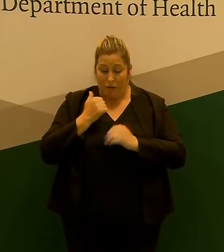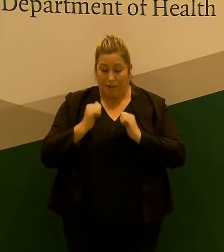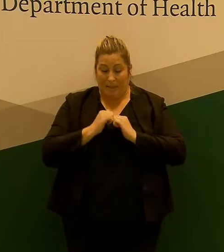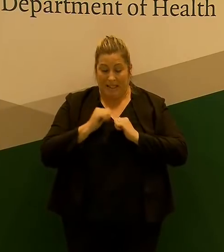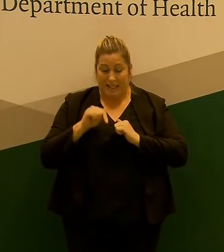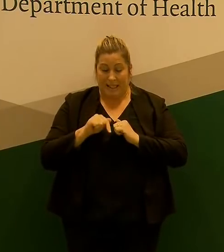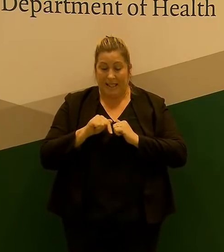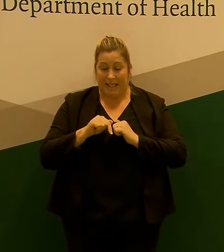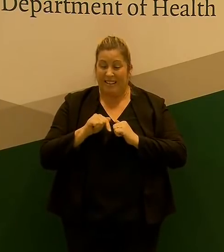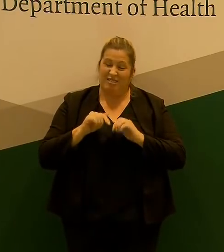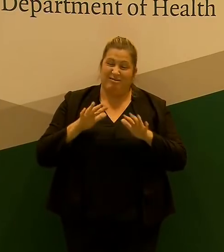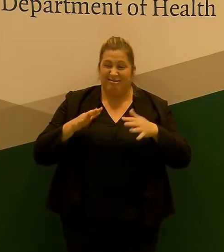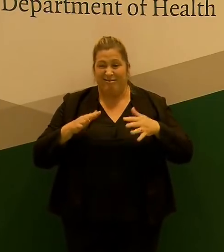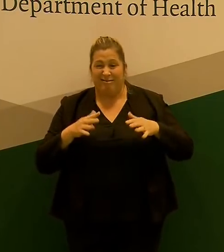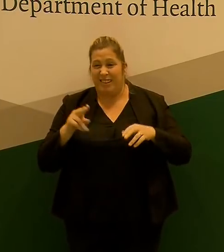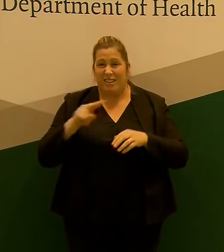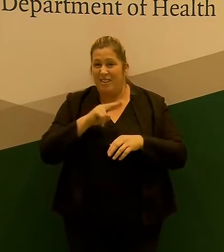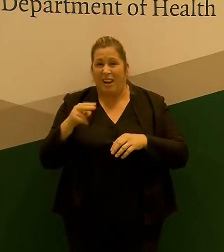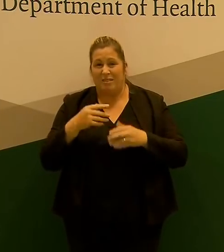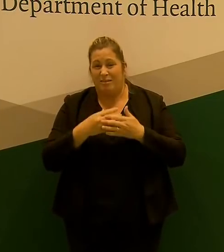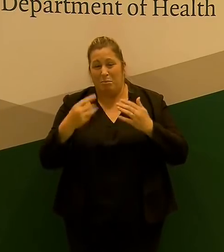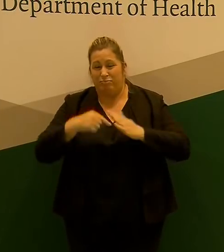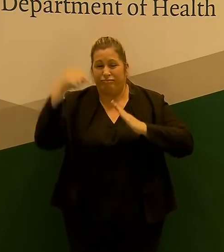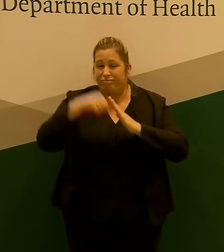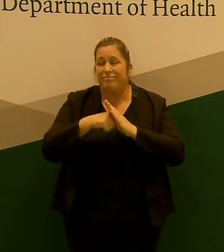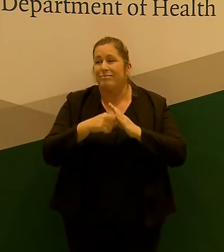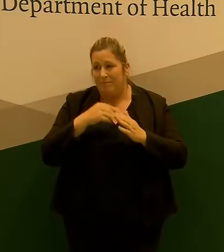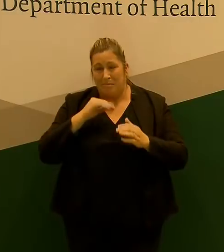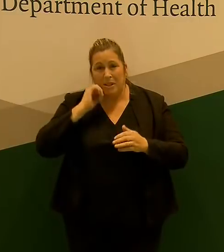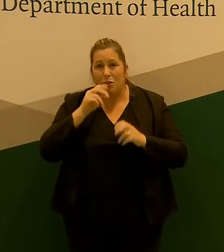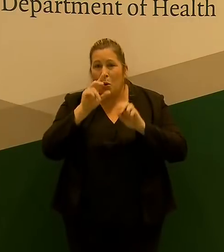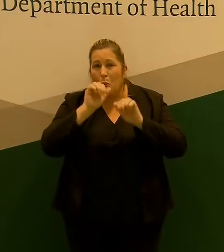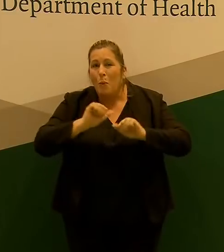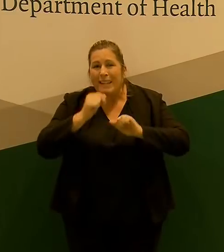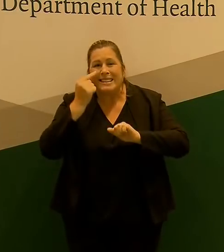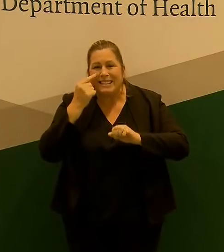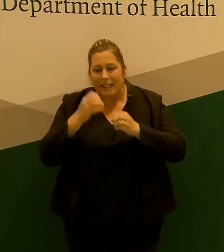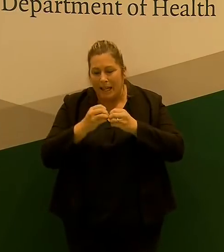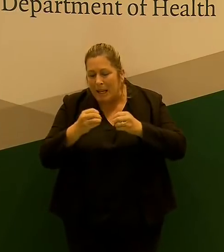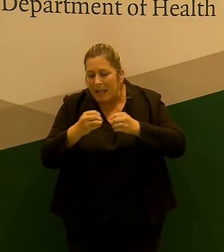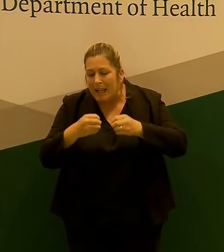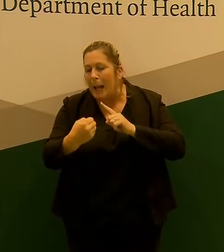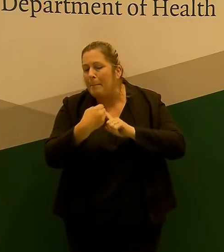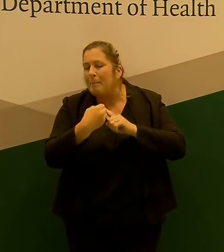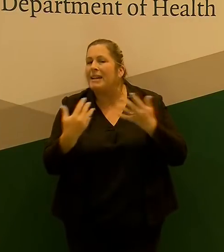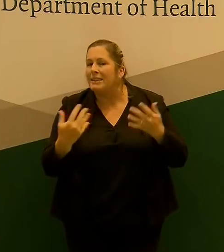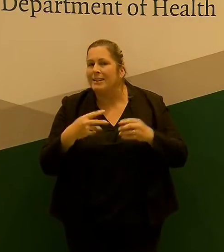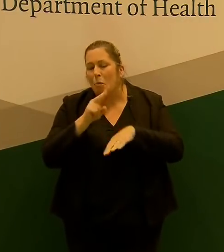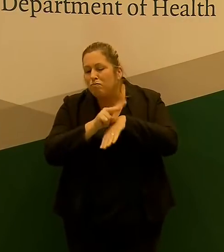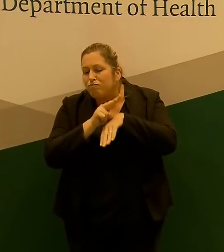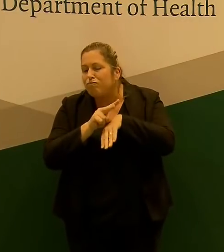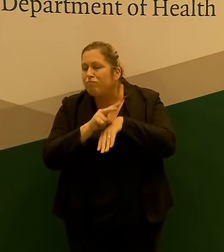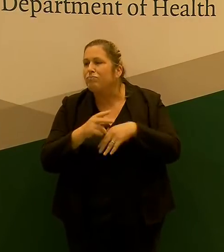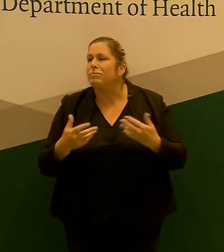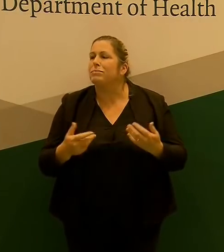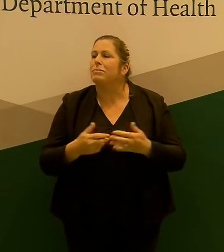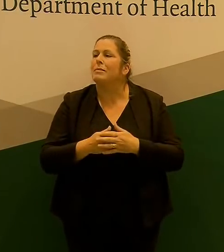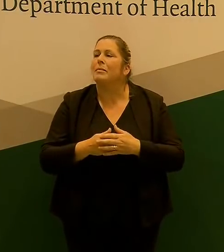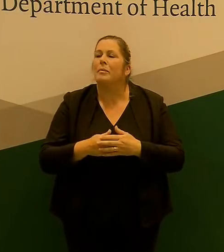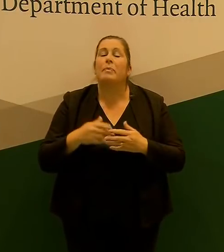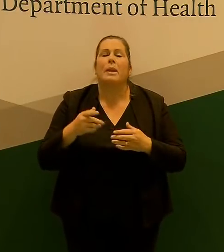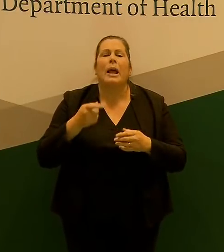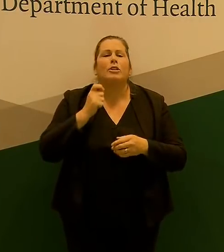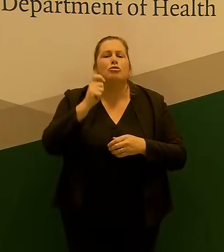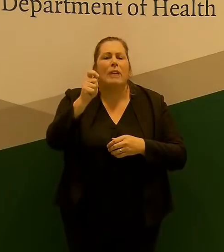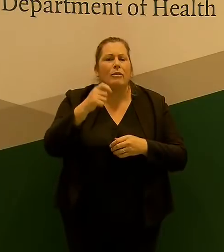three tends not to be overburdened with decisions. And on the travel issue, you know, there's a risk assessment from the